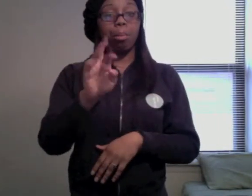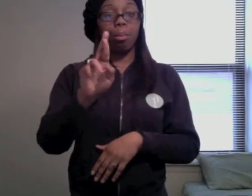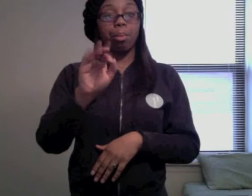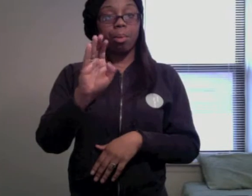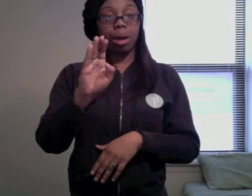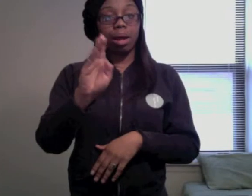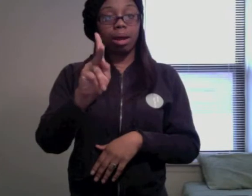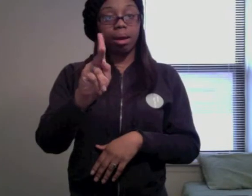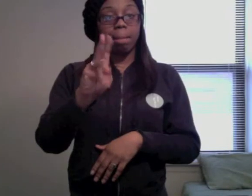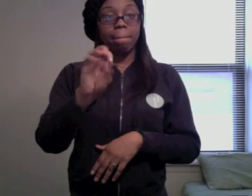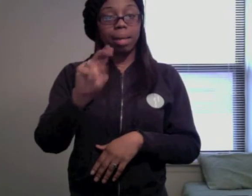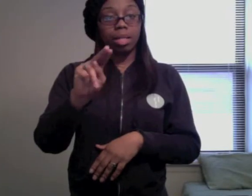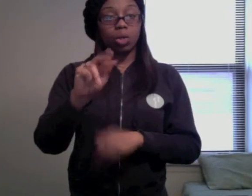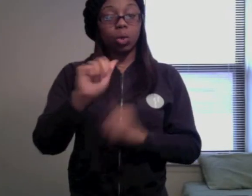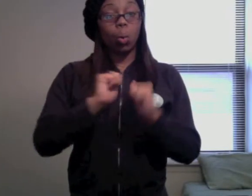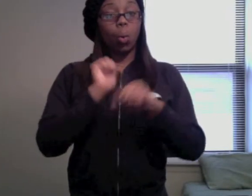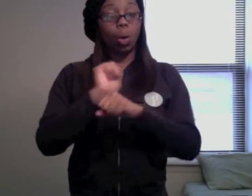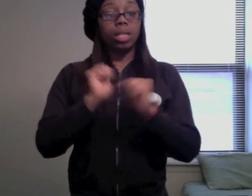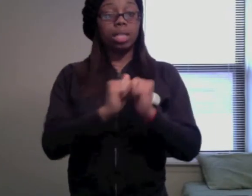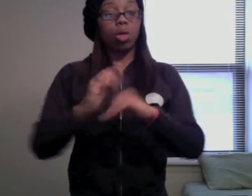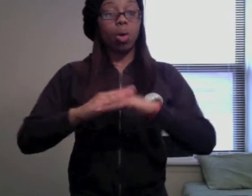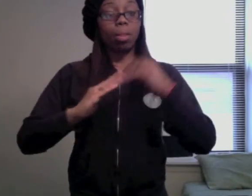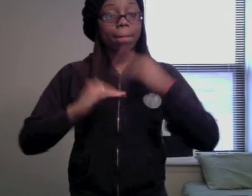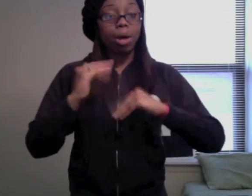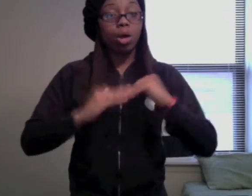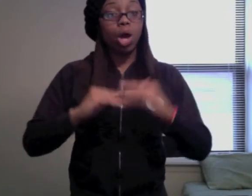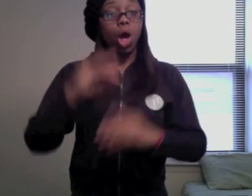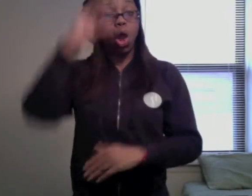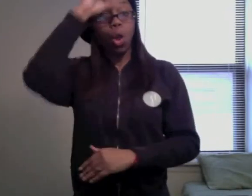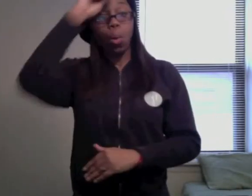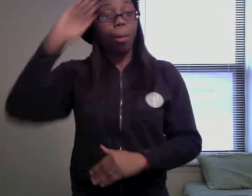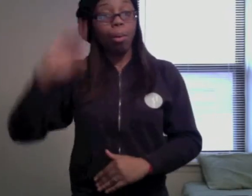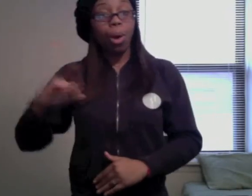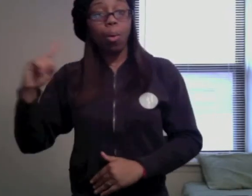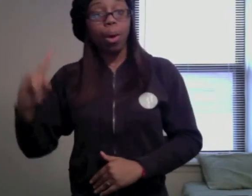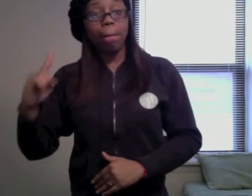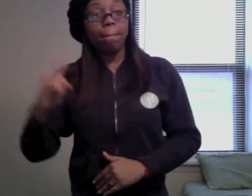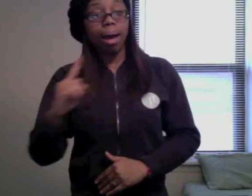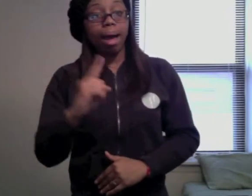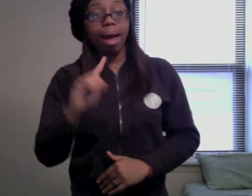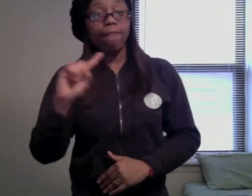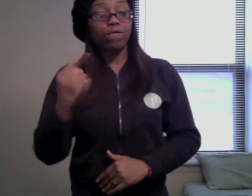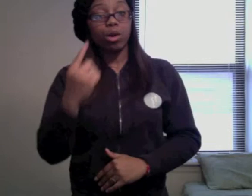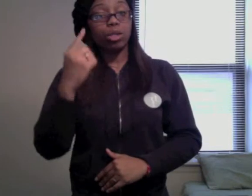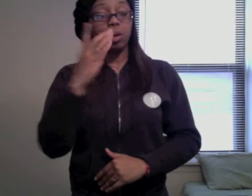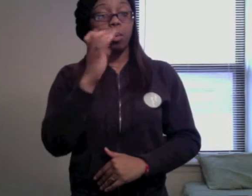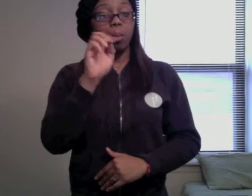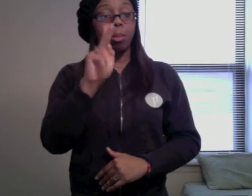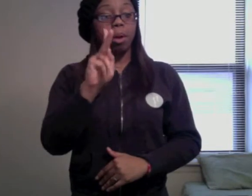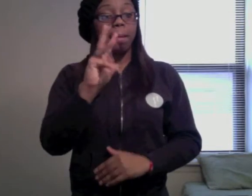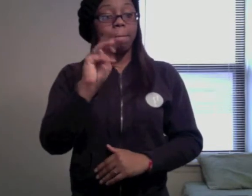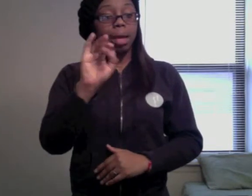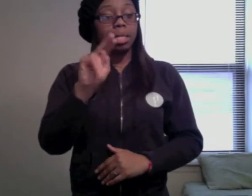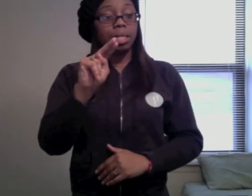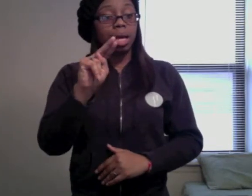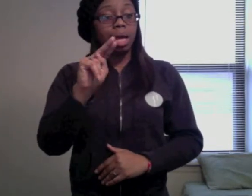building. A little boy happened by and asked the first brick mason, "What are you doing?" Without even looking up,